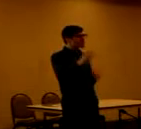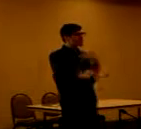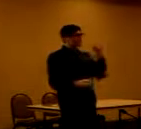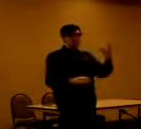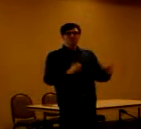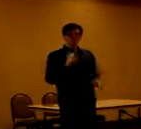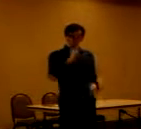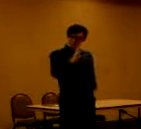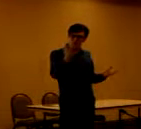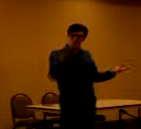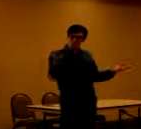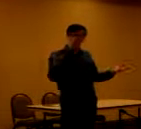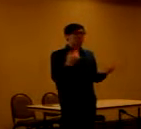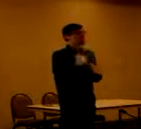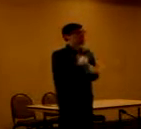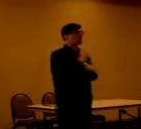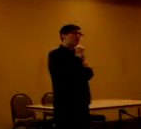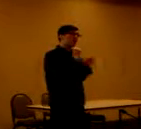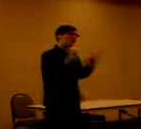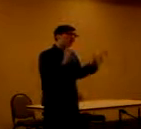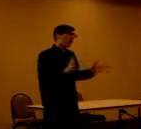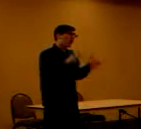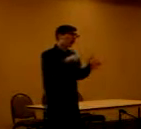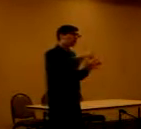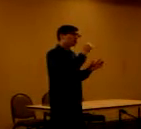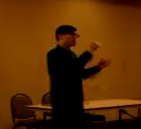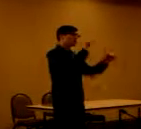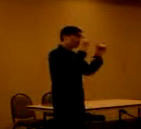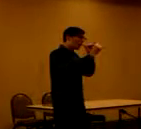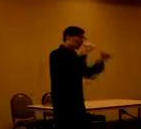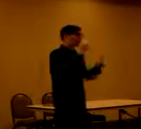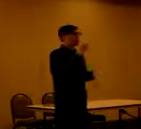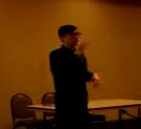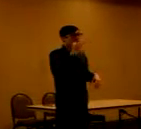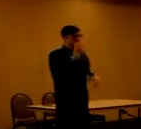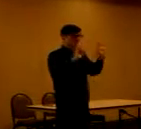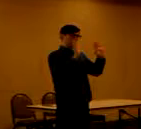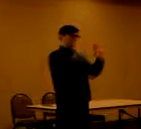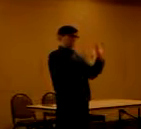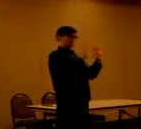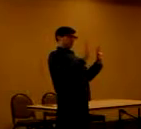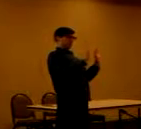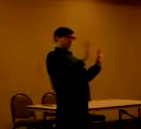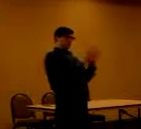can sign. So I'm not encouraging you to drink or smoke.